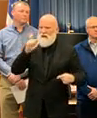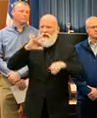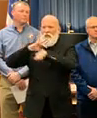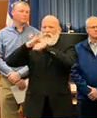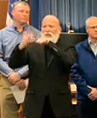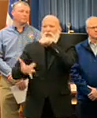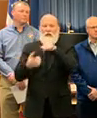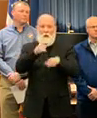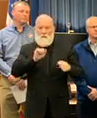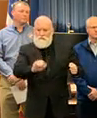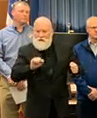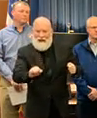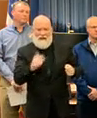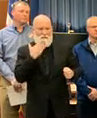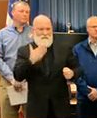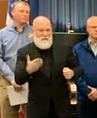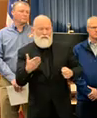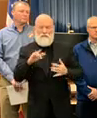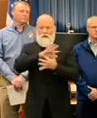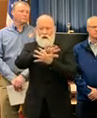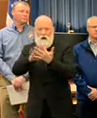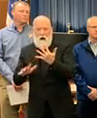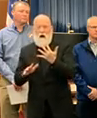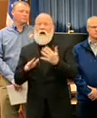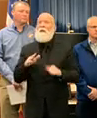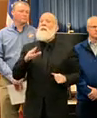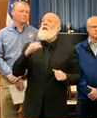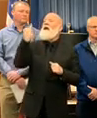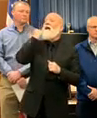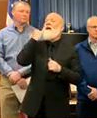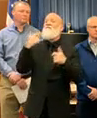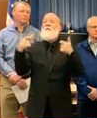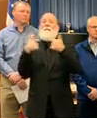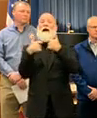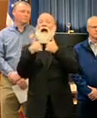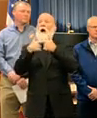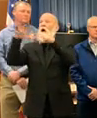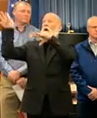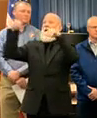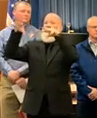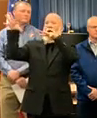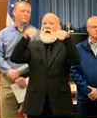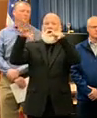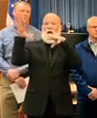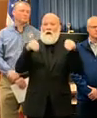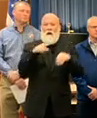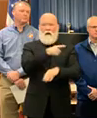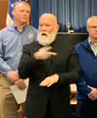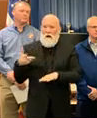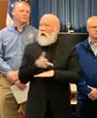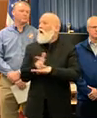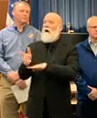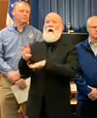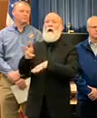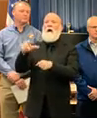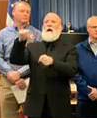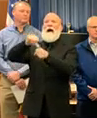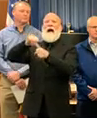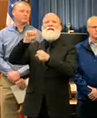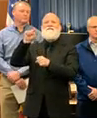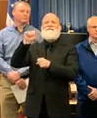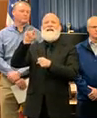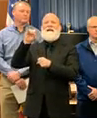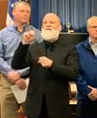off with fuel, because remember, if we lose power, some gas stations may not be able you may not have access to their